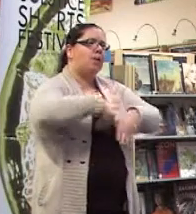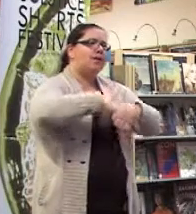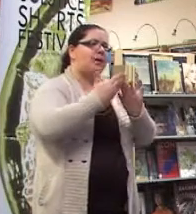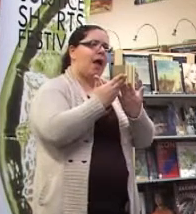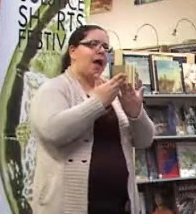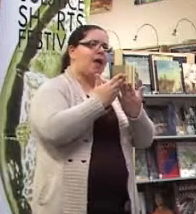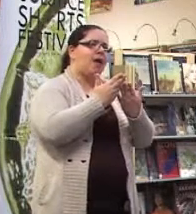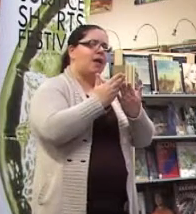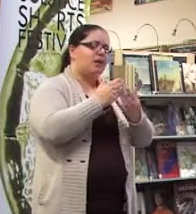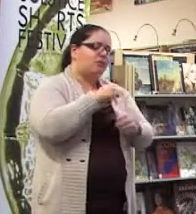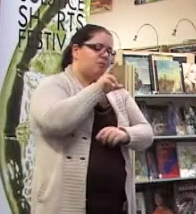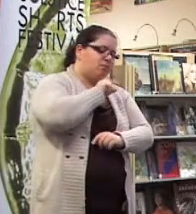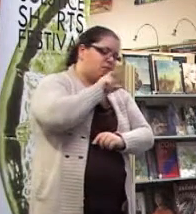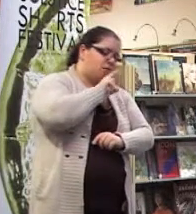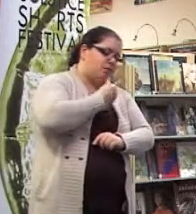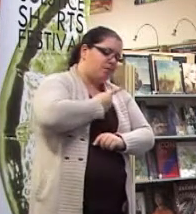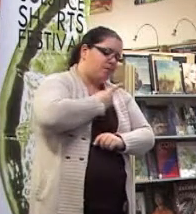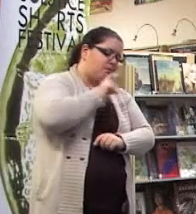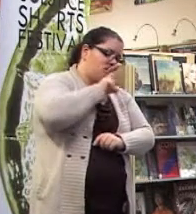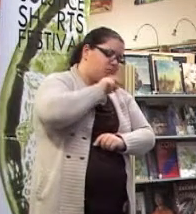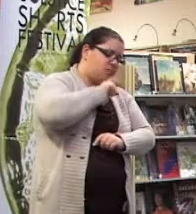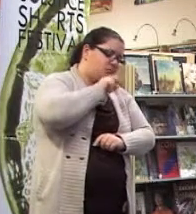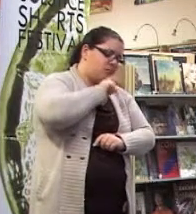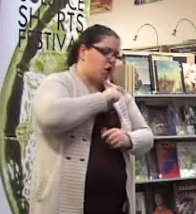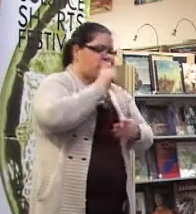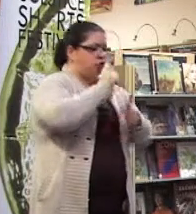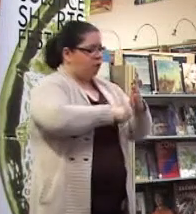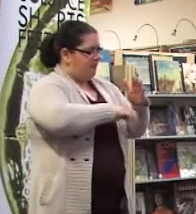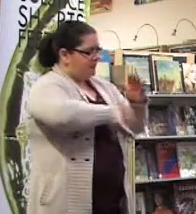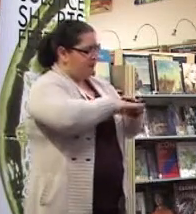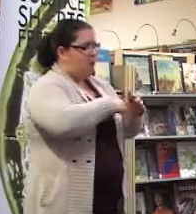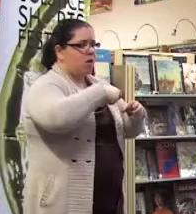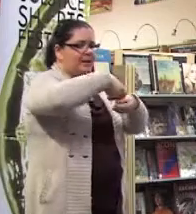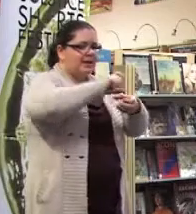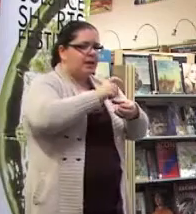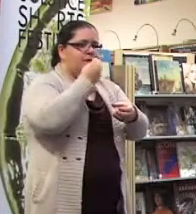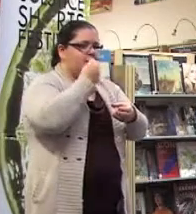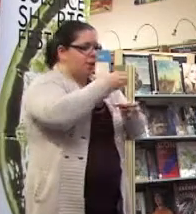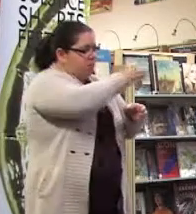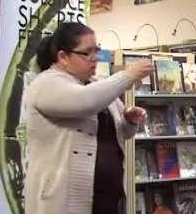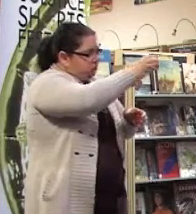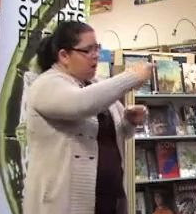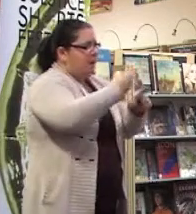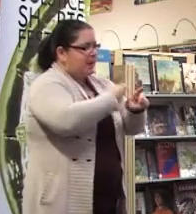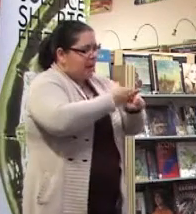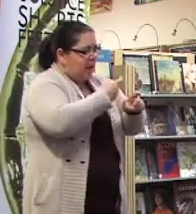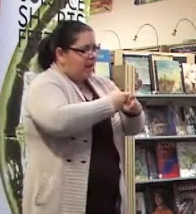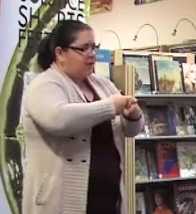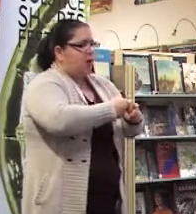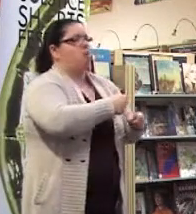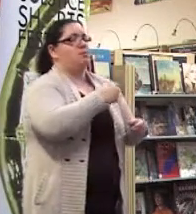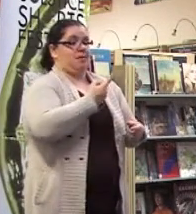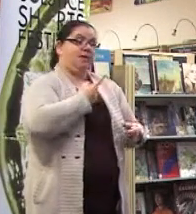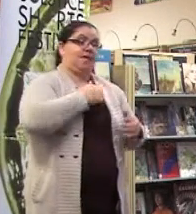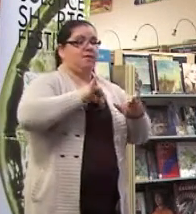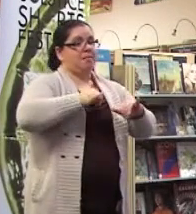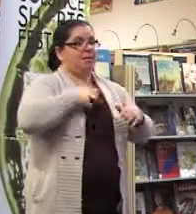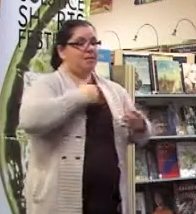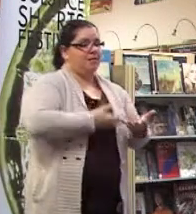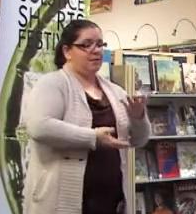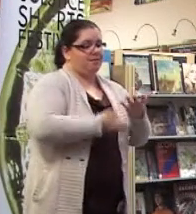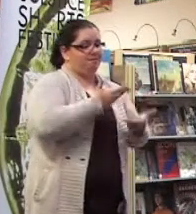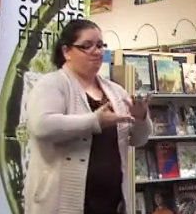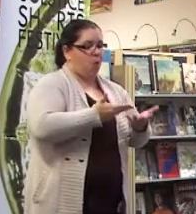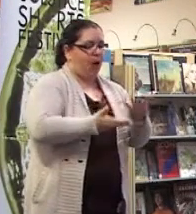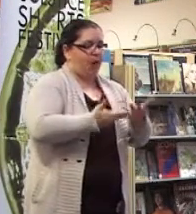in a perpetual monologue. The shop was stacked thick with tins of food, sacks of potatoes that I often helped to weigh out into smaller